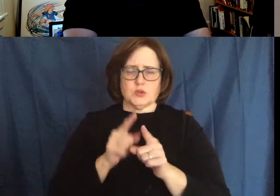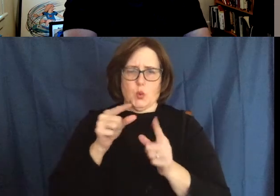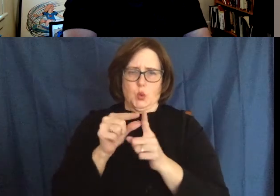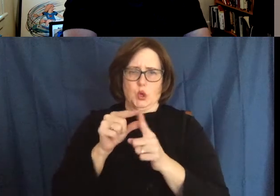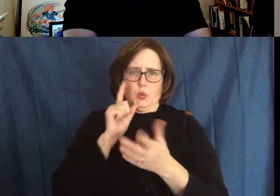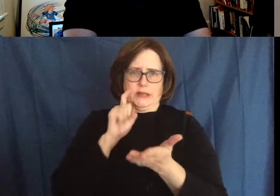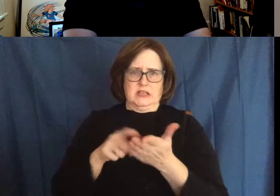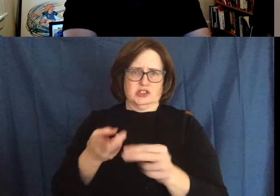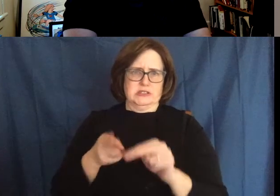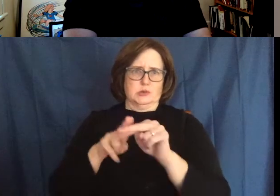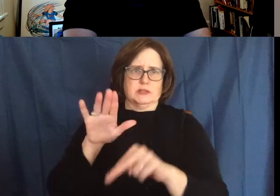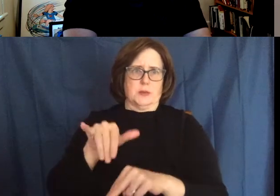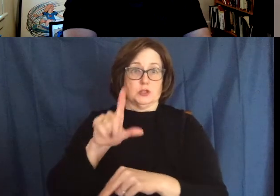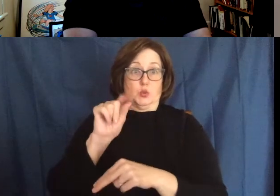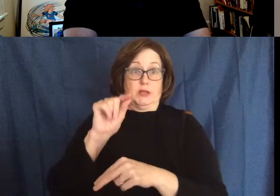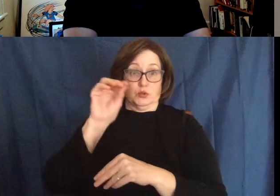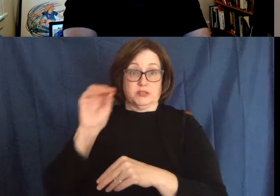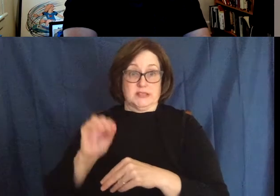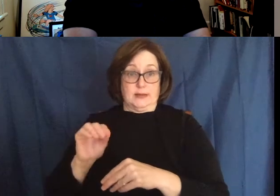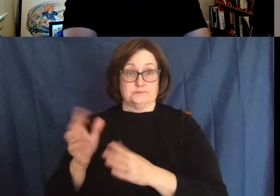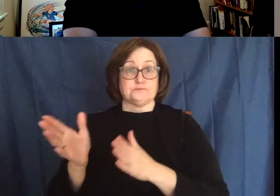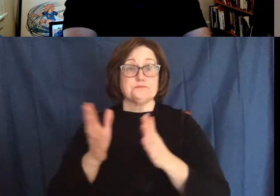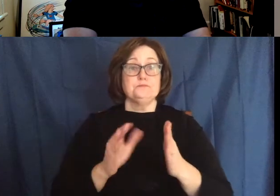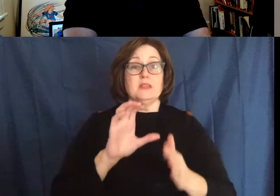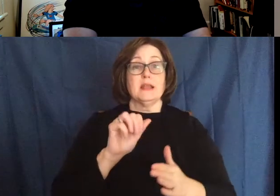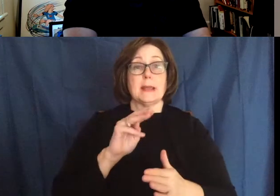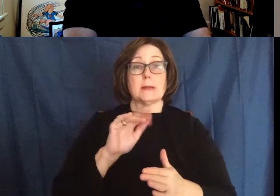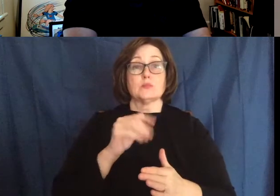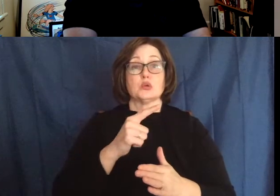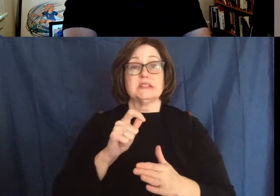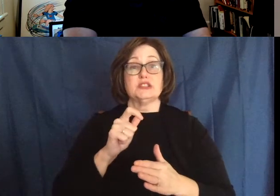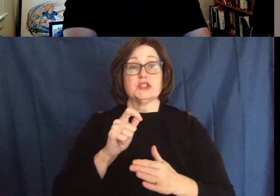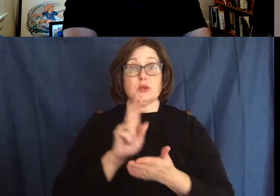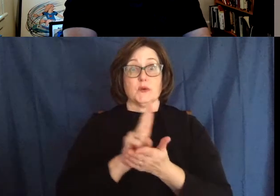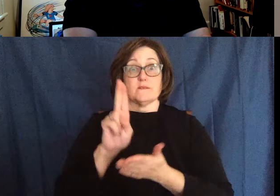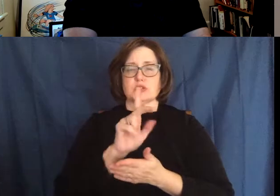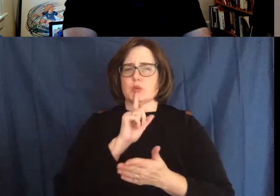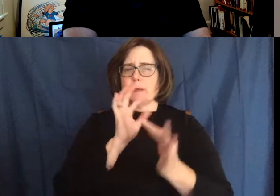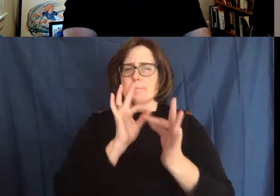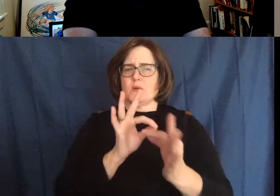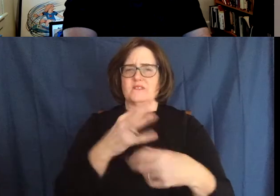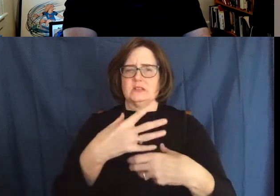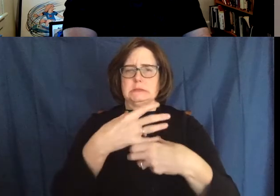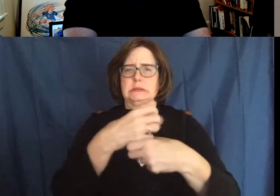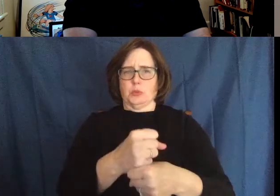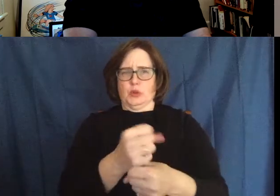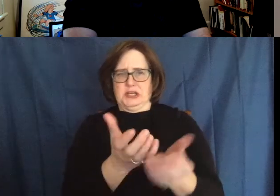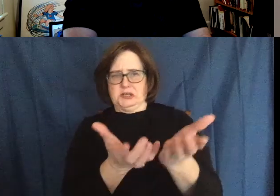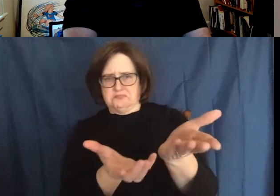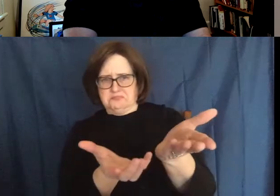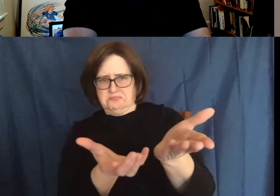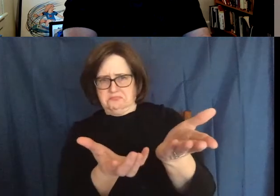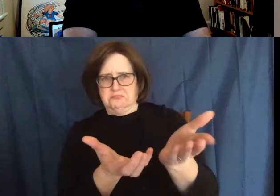effect sizes. And Cambridge University summarized this on their page perfectly. This is what our philosophy as a company and as a